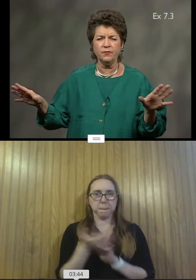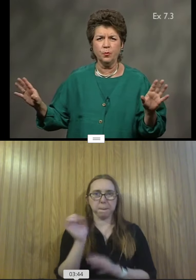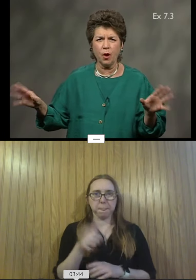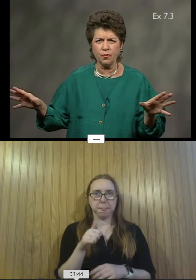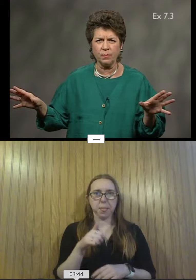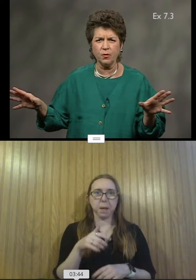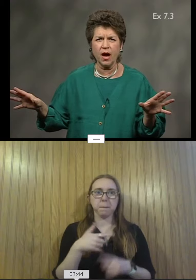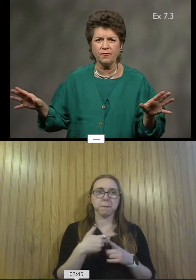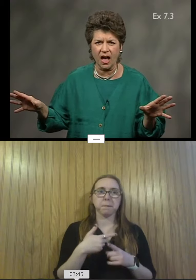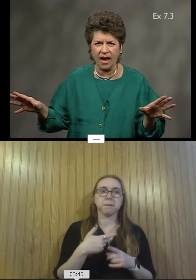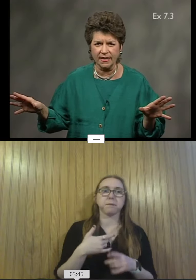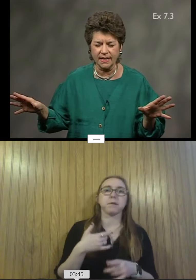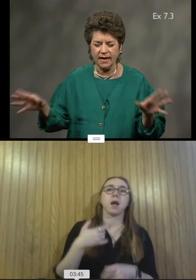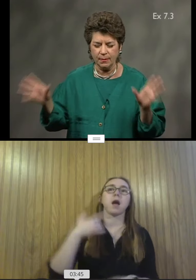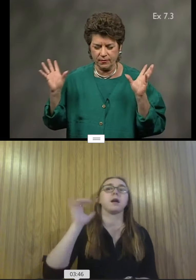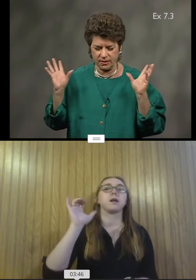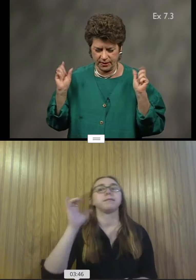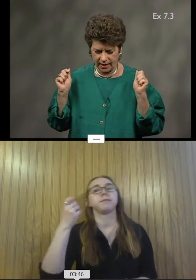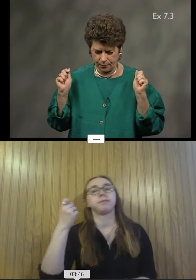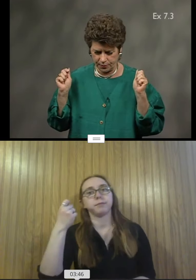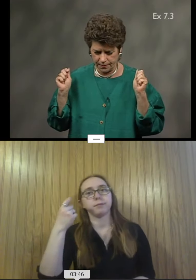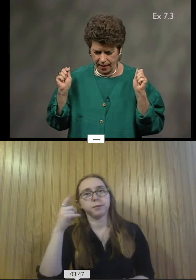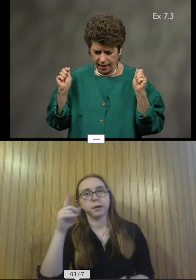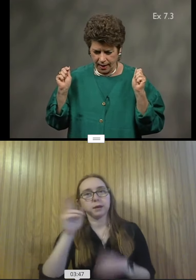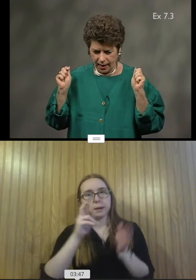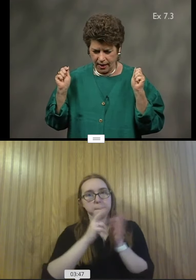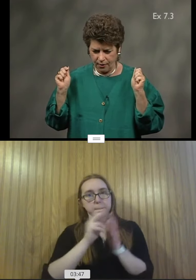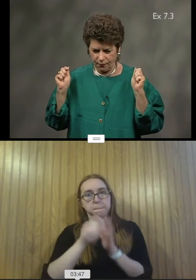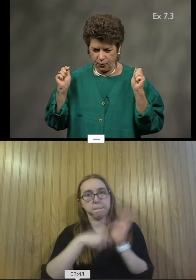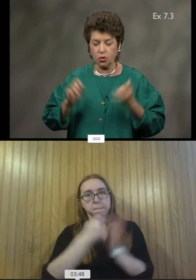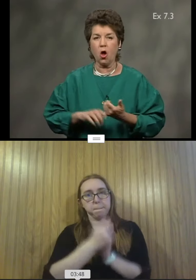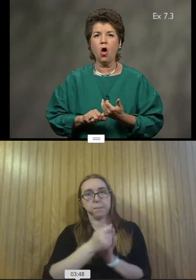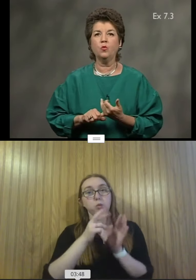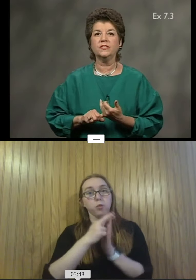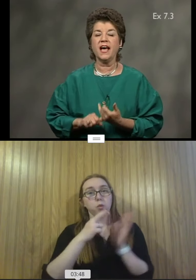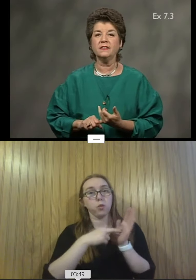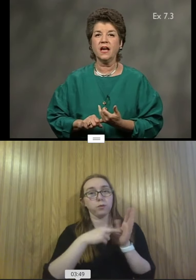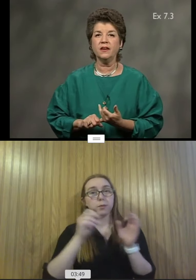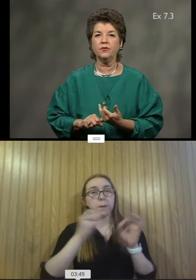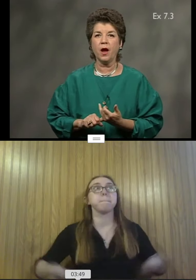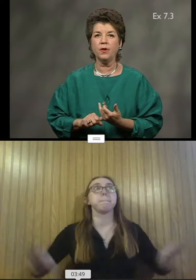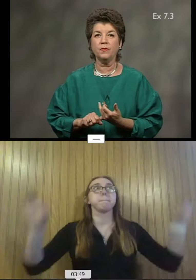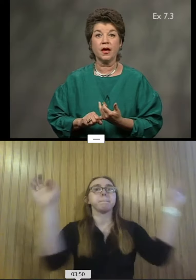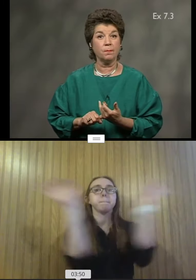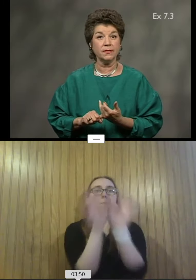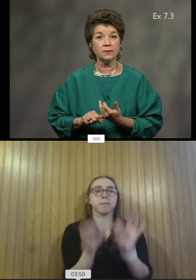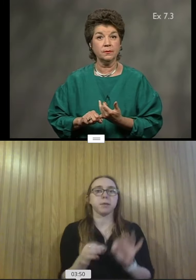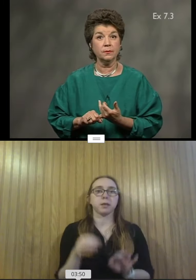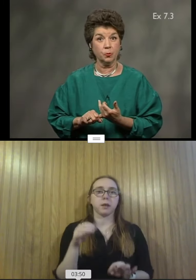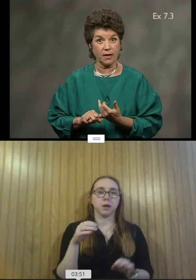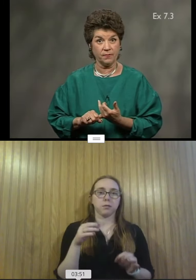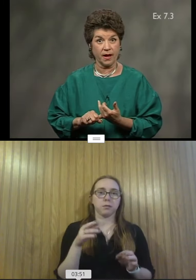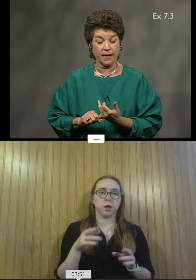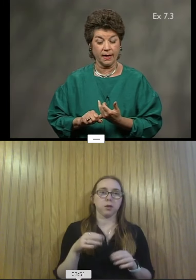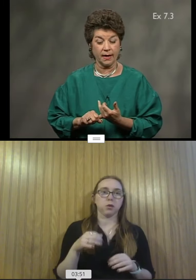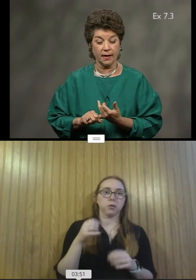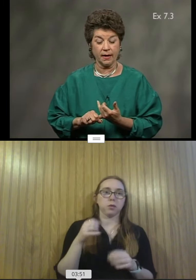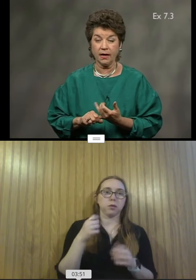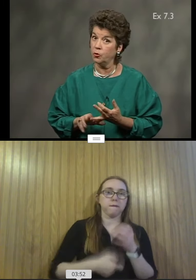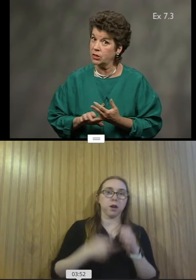and if you broke them, you got fined. Let me give you some examples. If your dog was outside of your property without a muzzle, you paid a